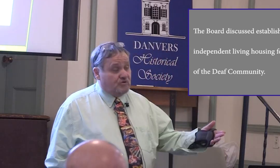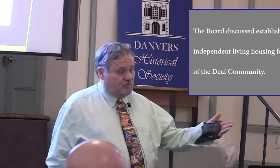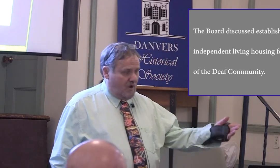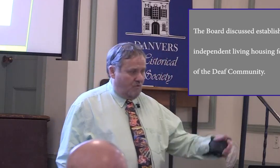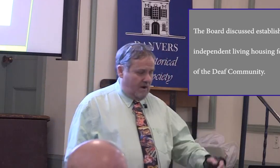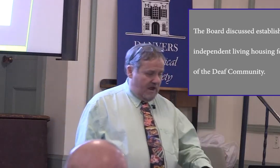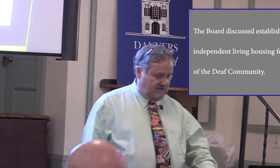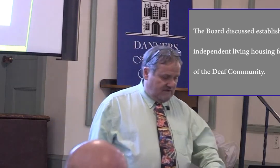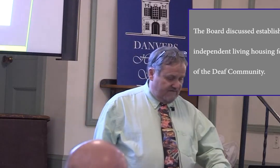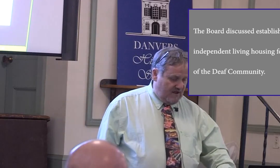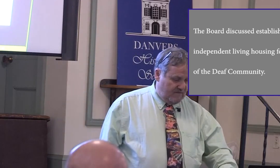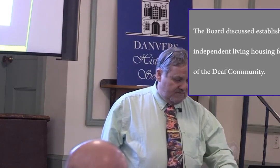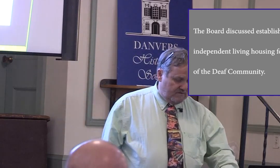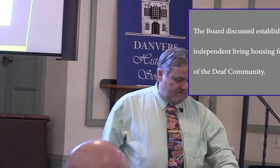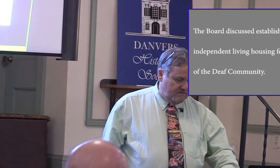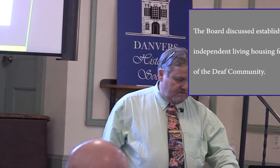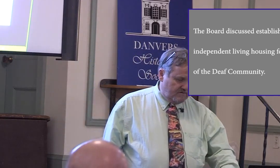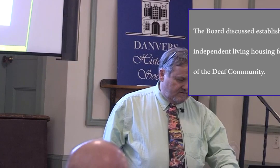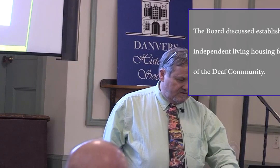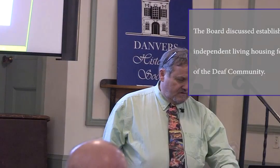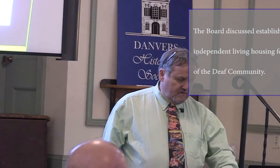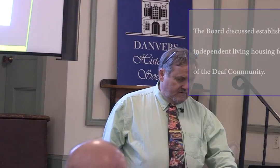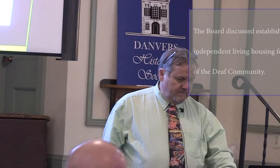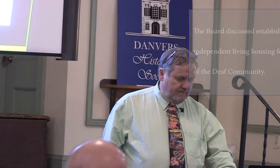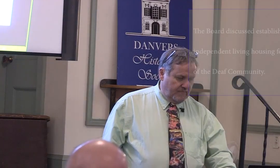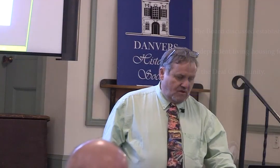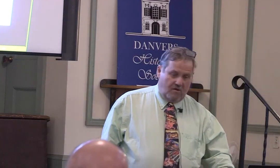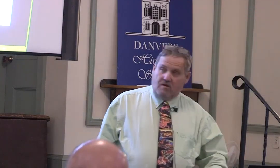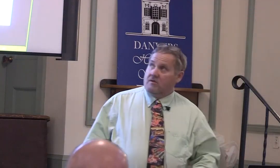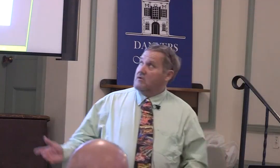That led to our next development.